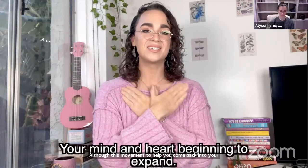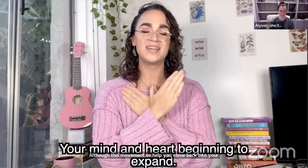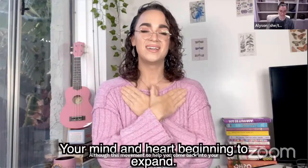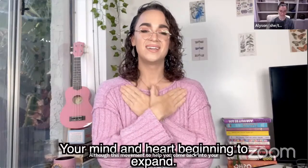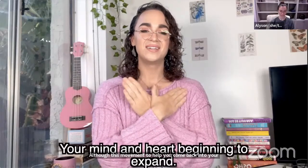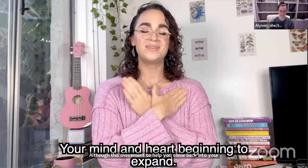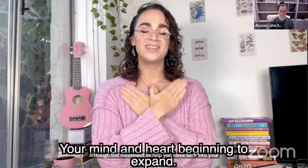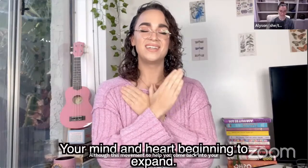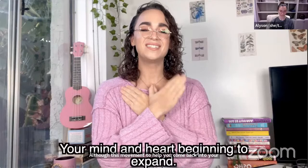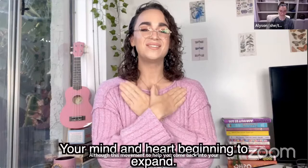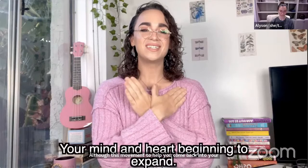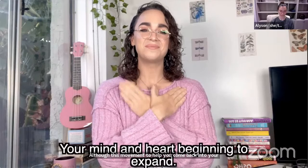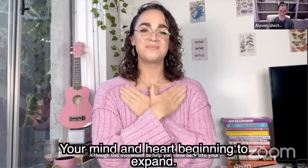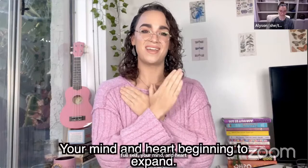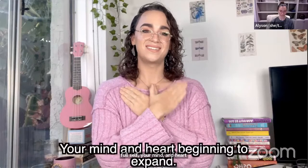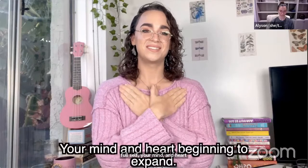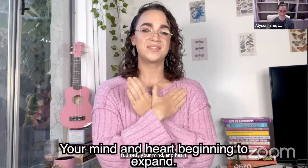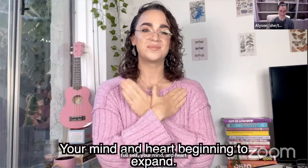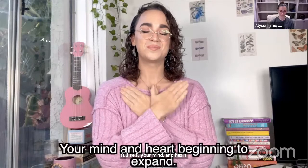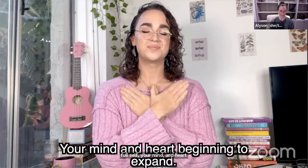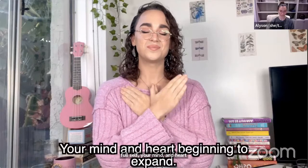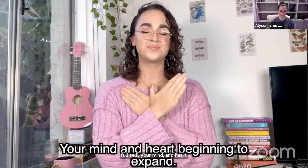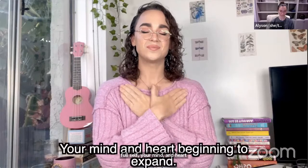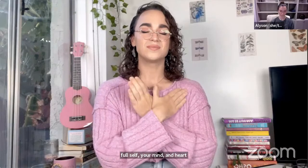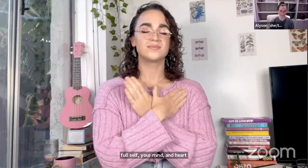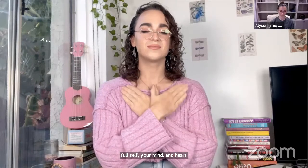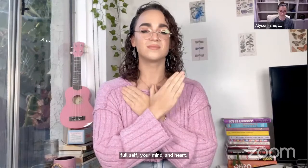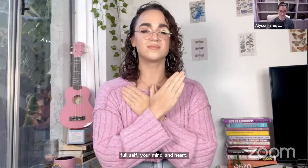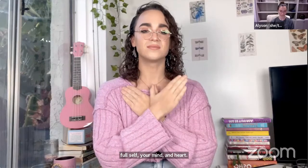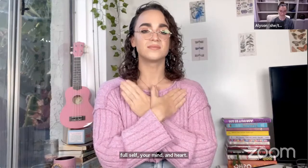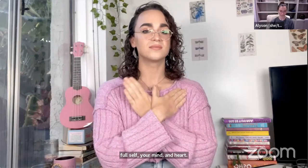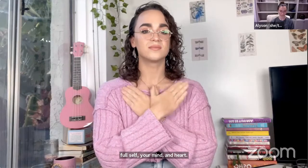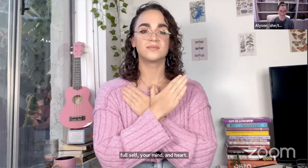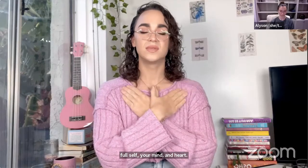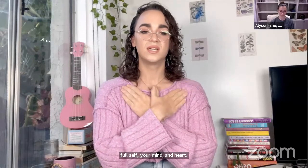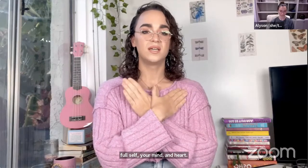heart beginning to expand,